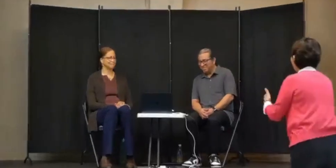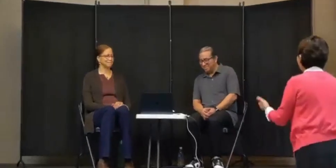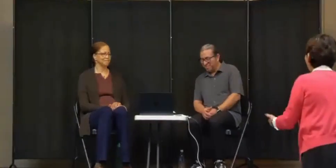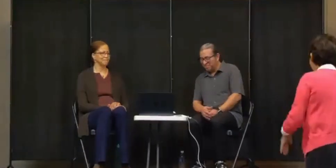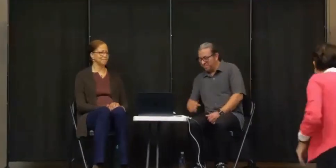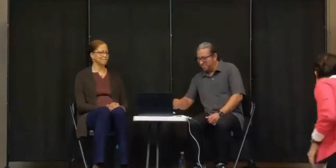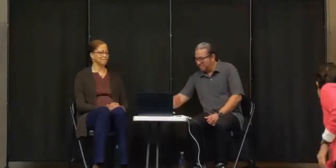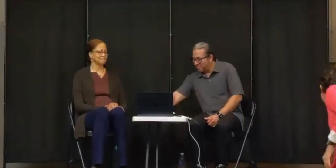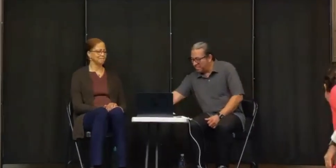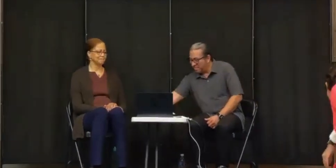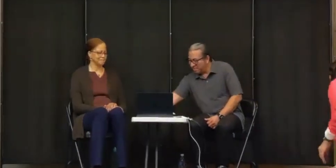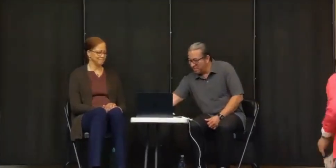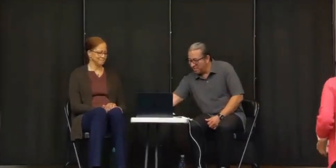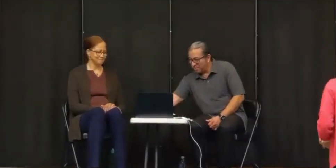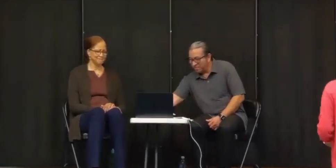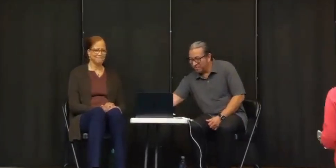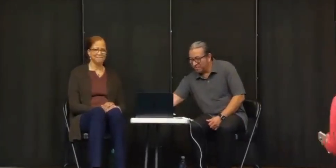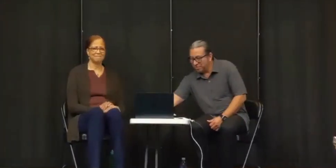and Belinda.